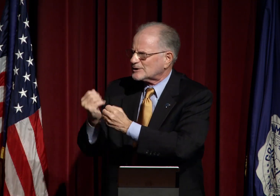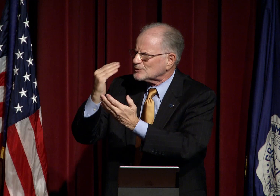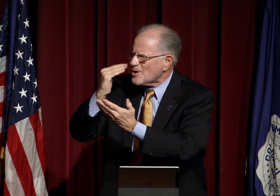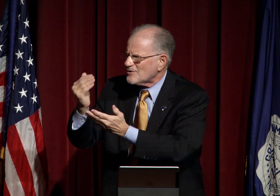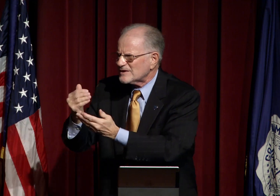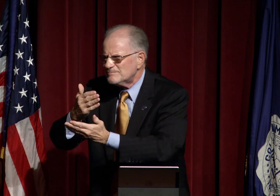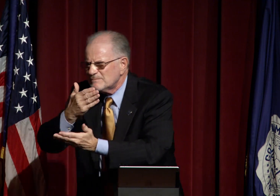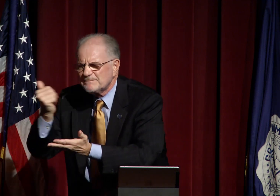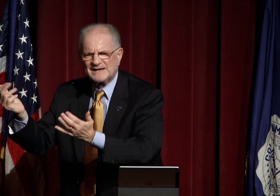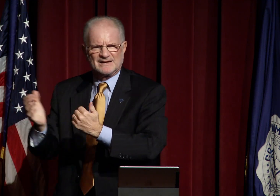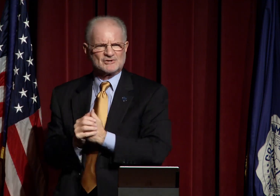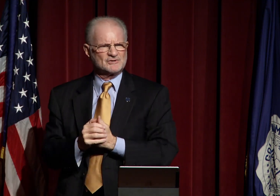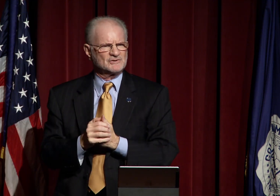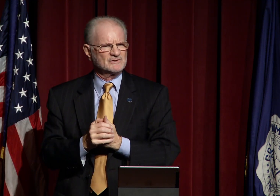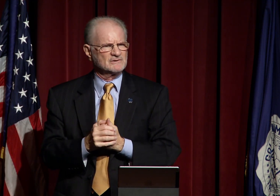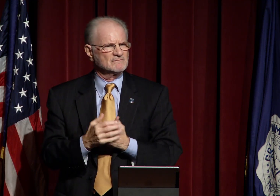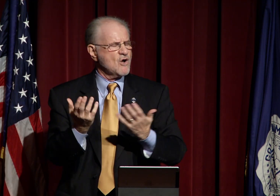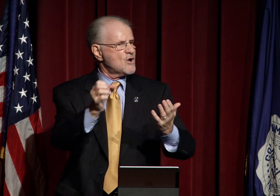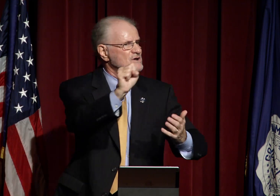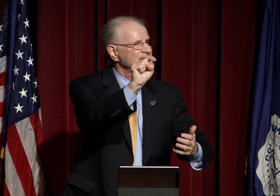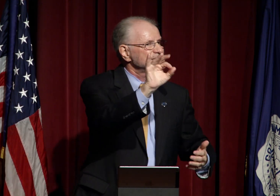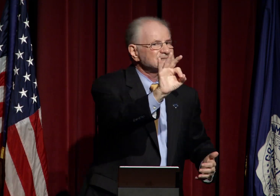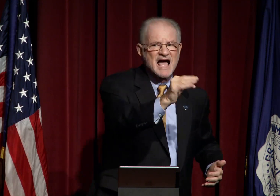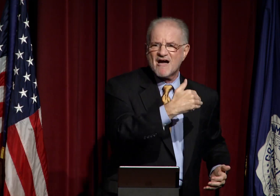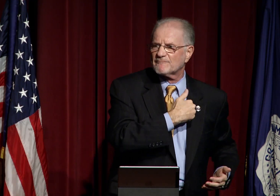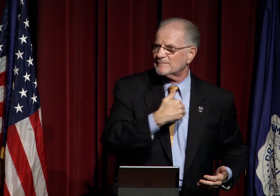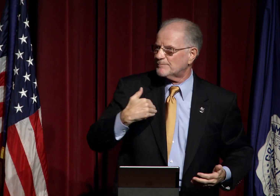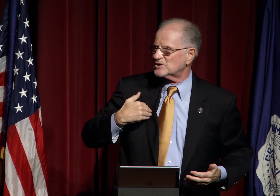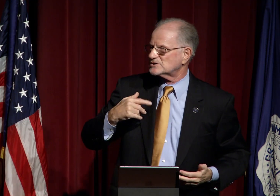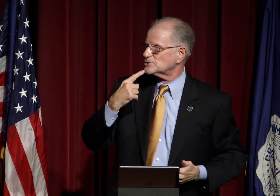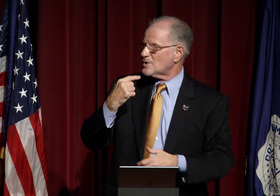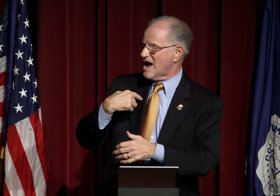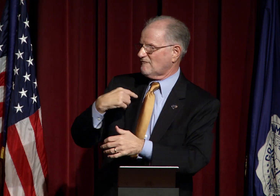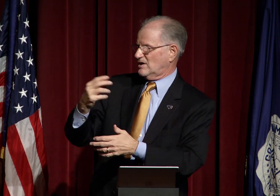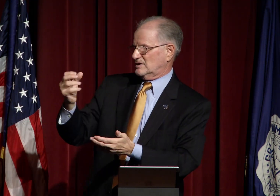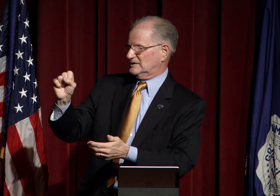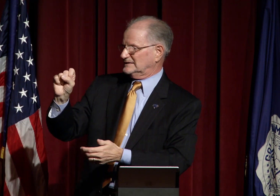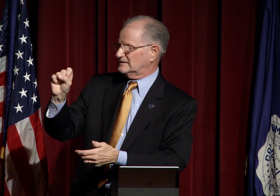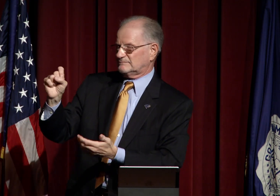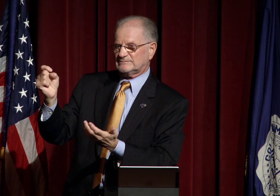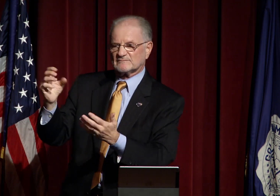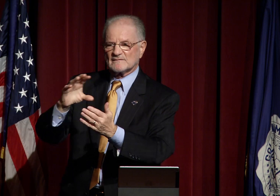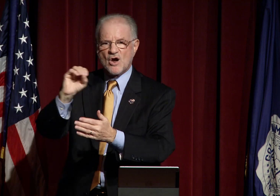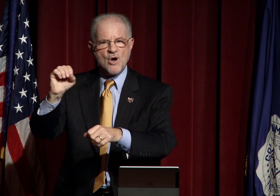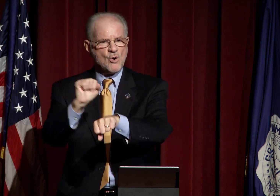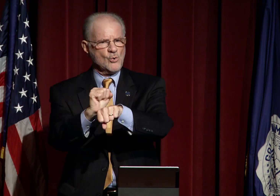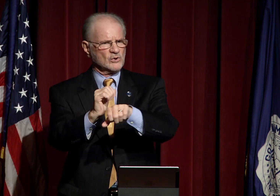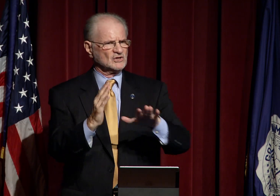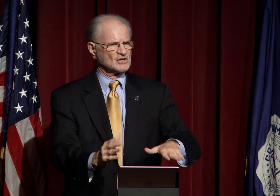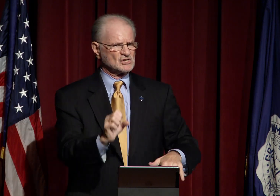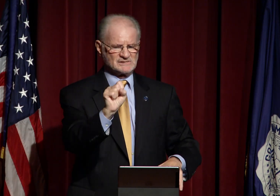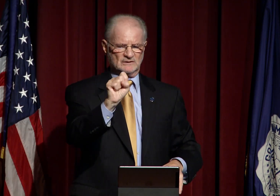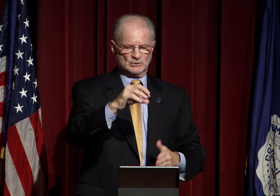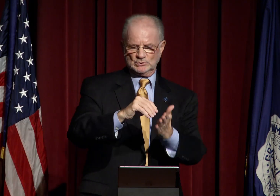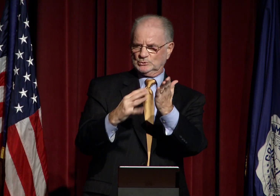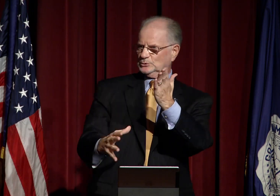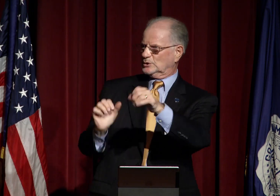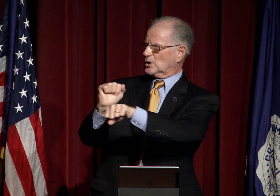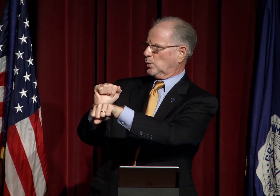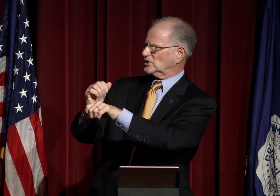Become friends with them. Get to know them better. Staff members. If you have a coworker who